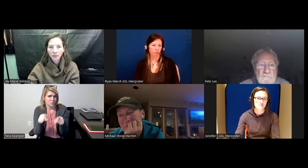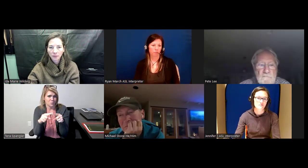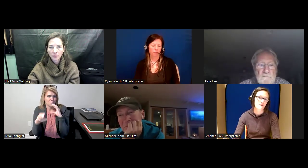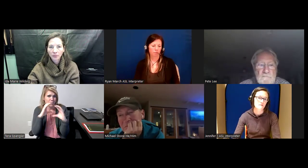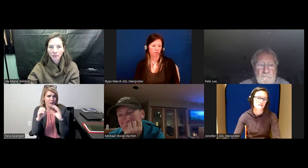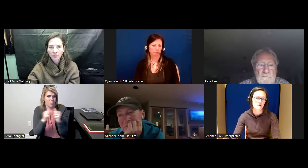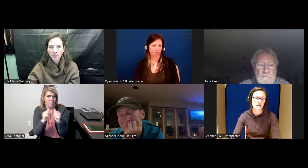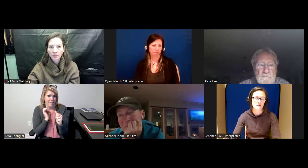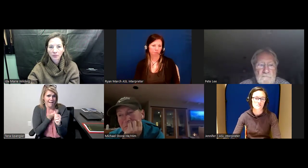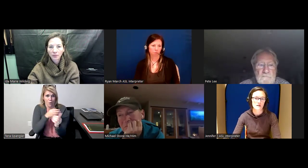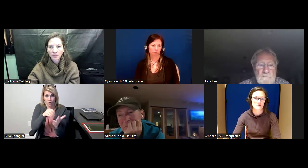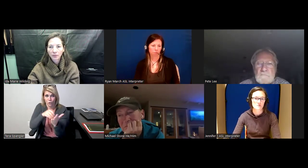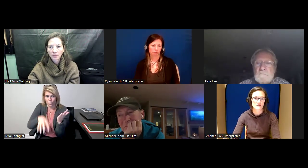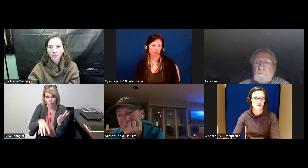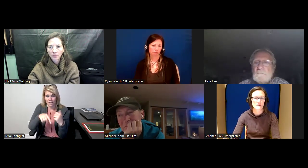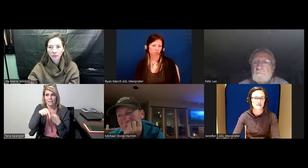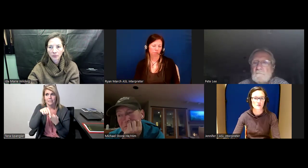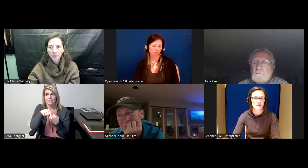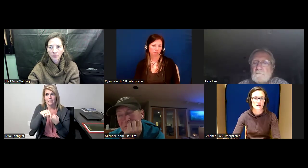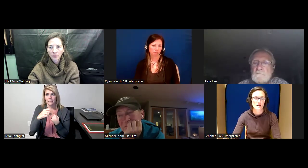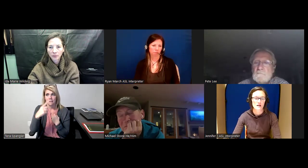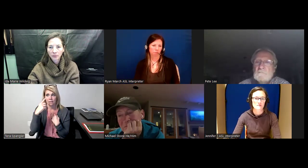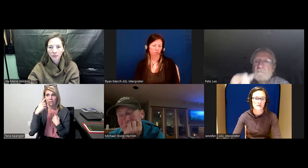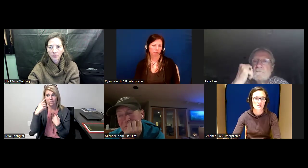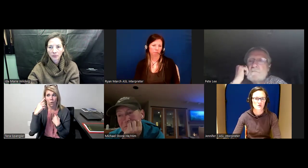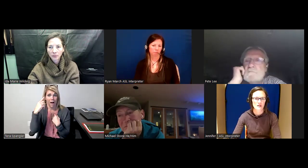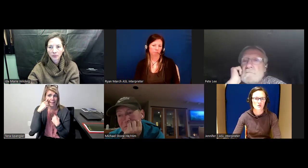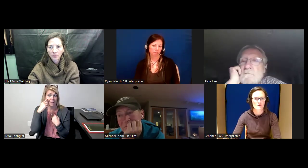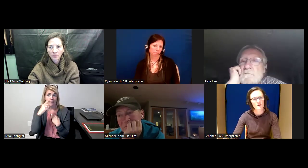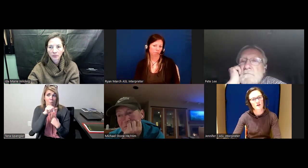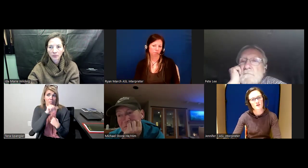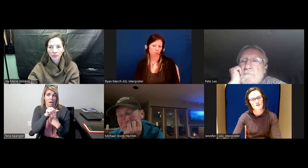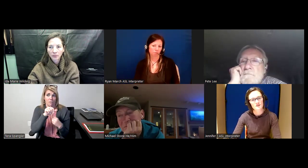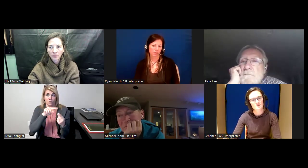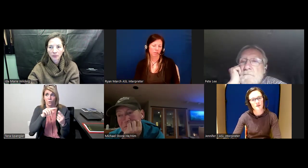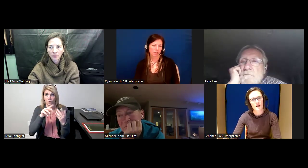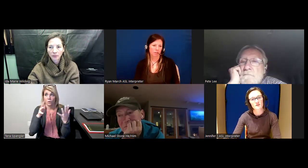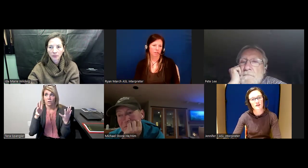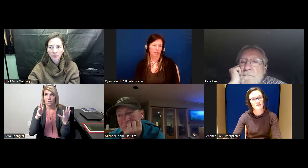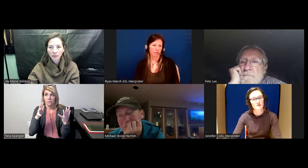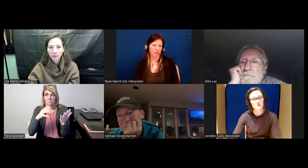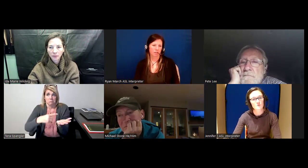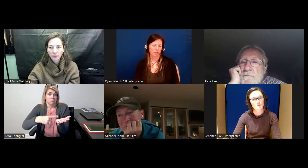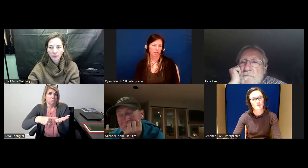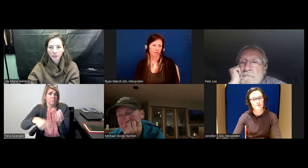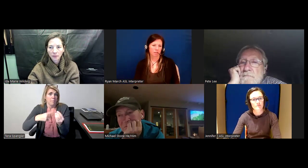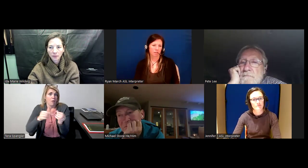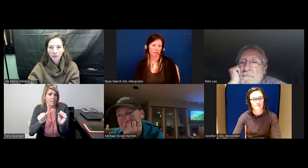we need them to be, as proficient as possible in communicating with our students. But I would love